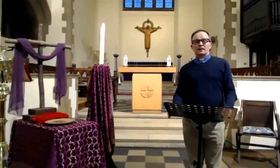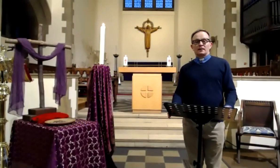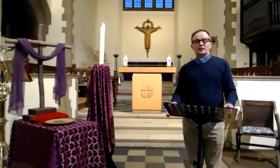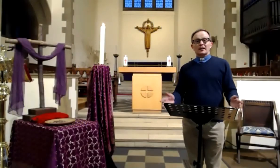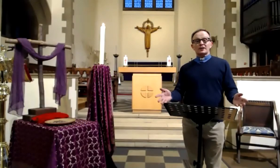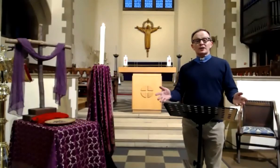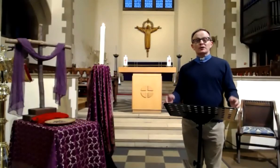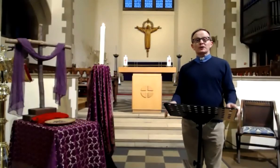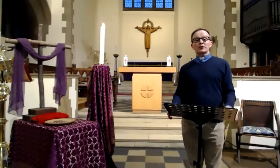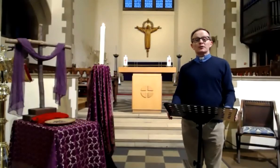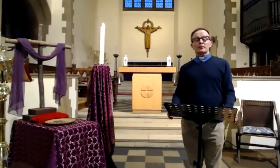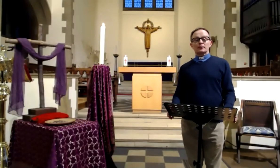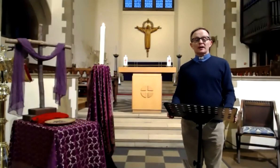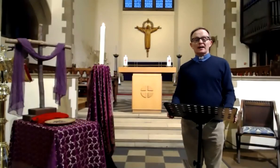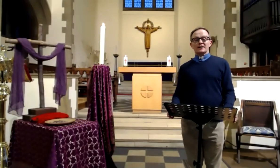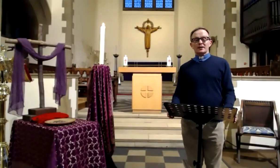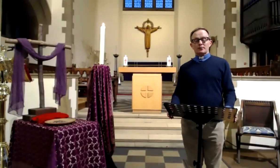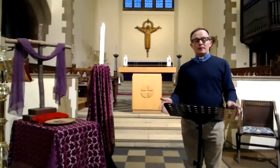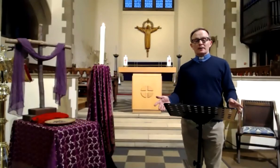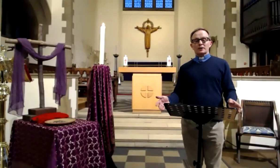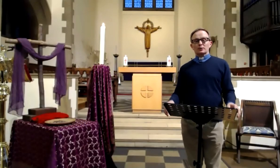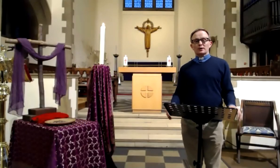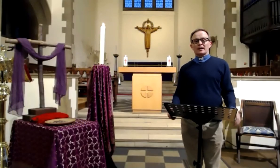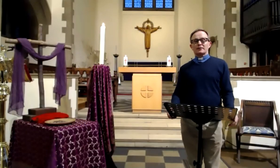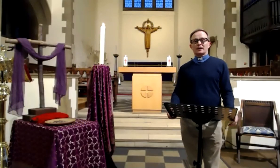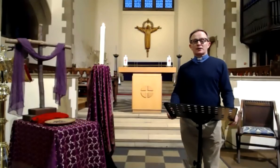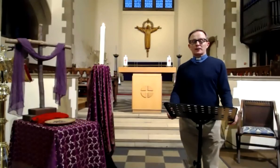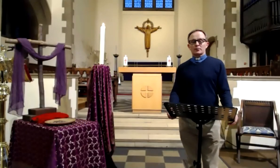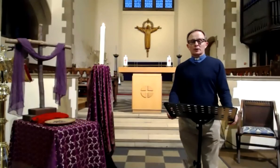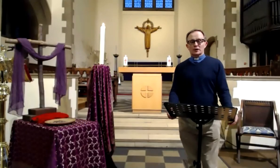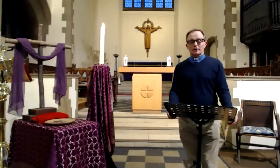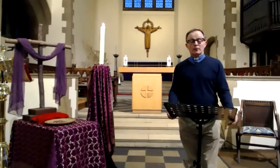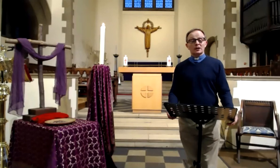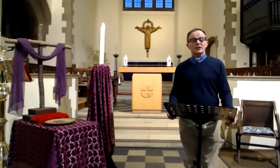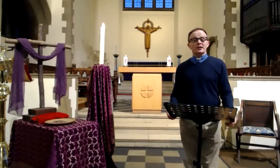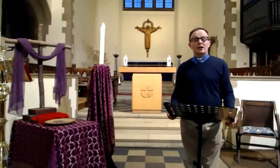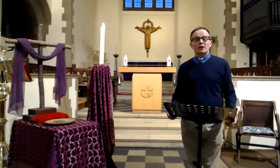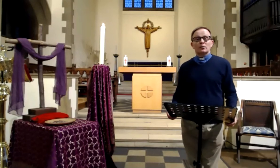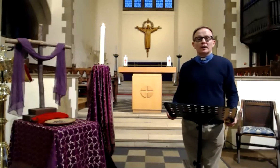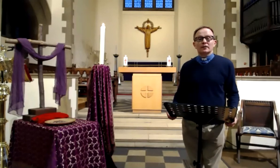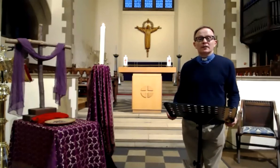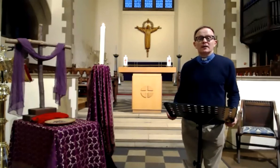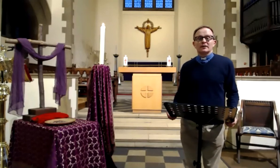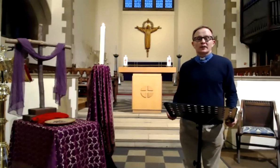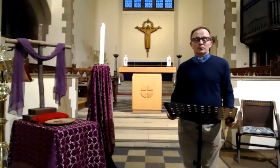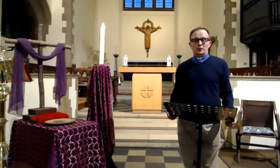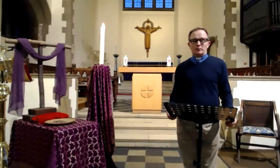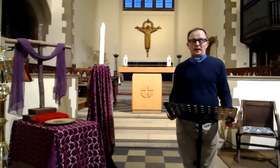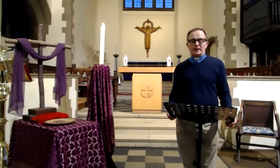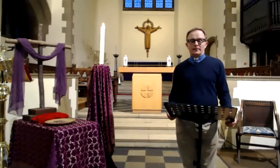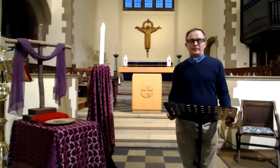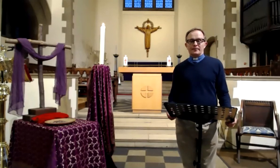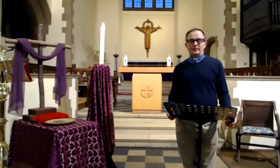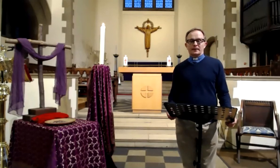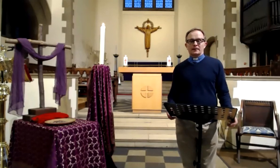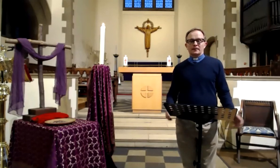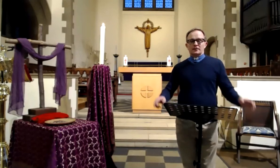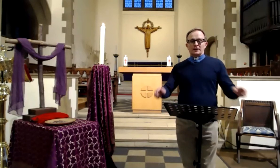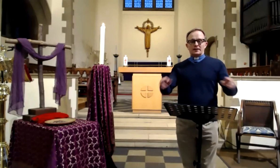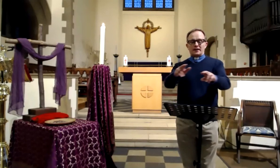So let's turn to some prayers as we're coming towards the end of this week's worship. And we're going to start with the Lord's Prayer. So let's get our